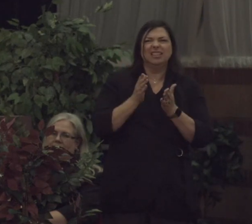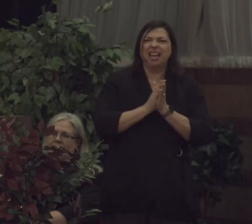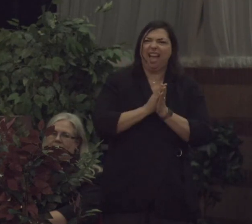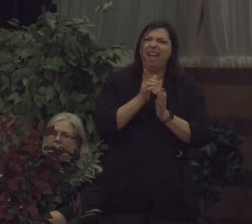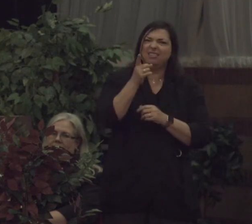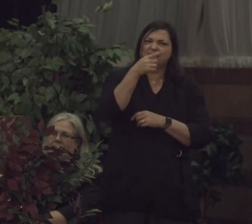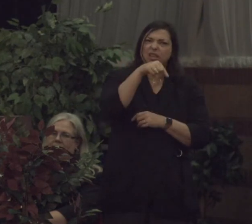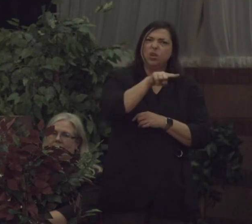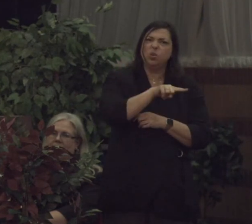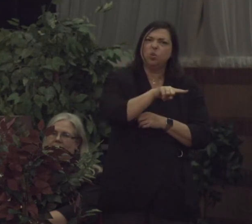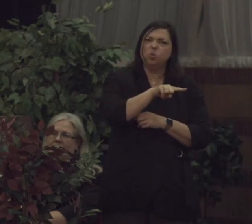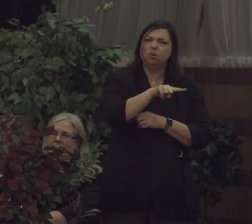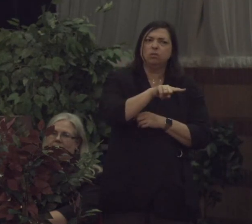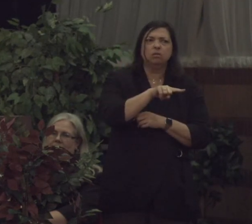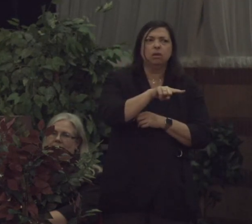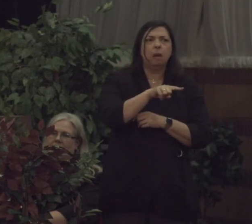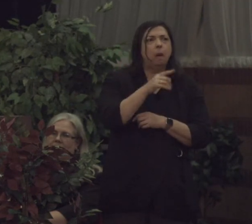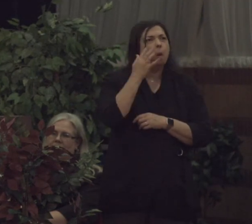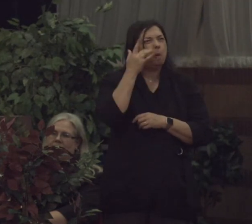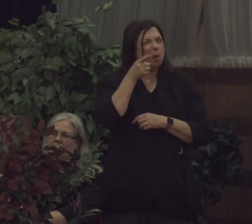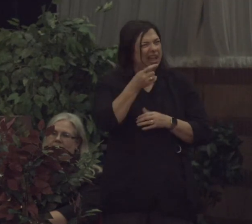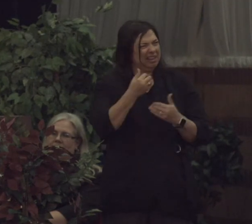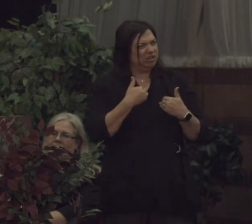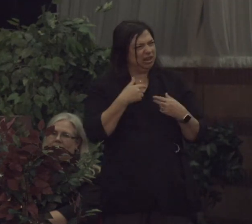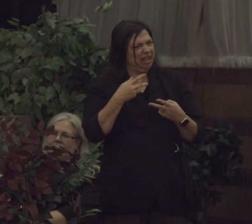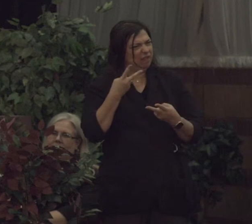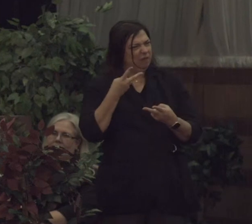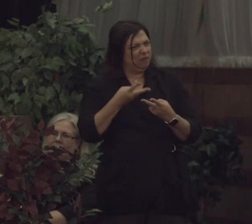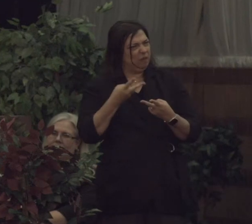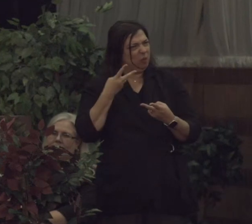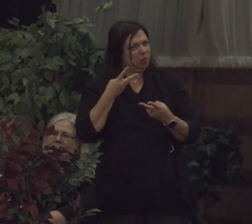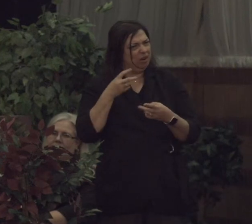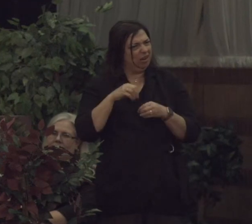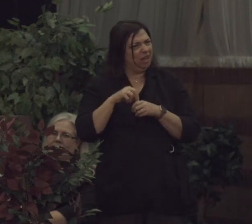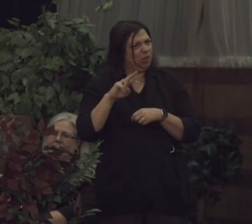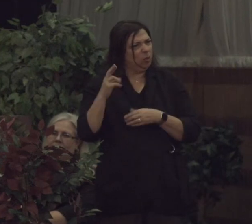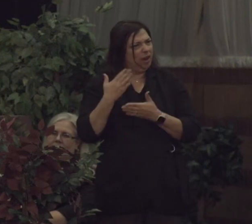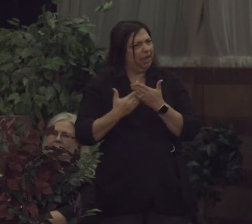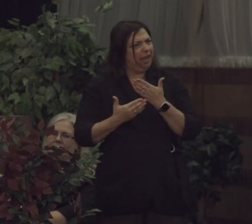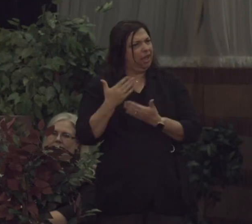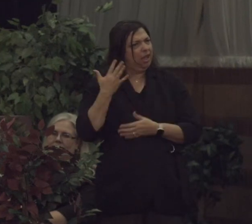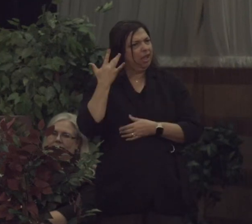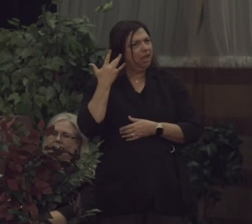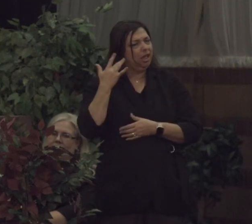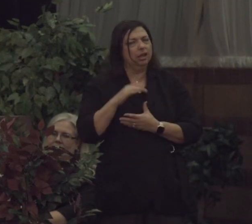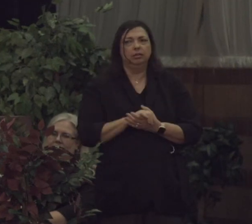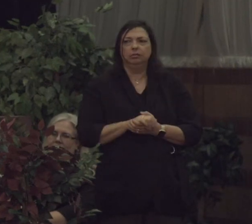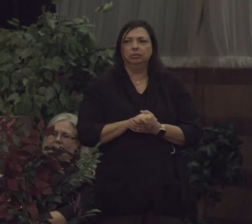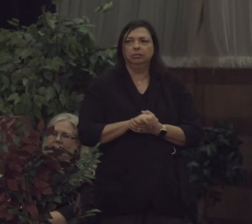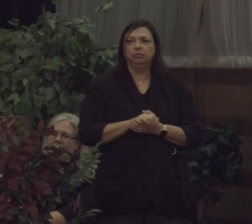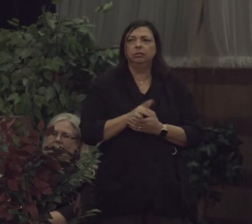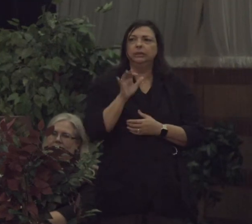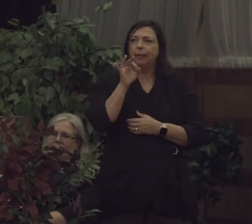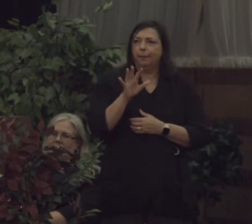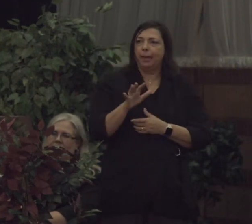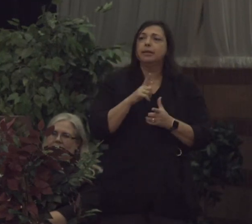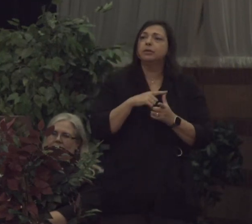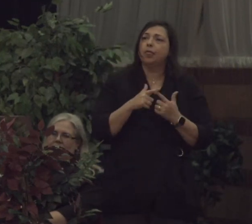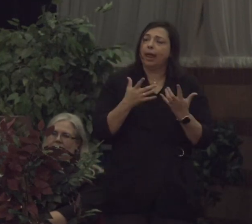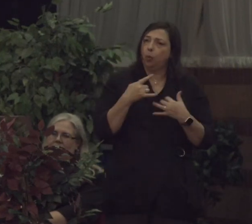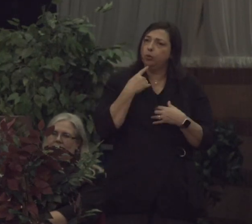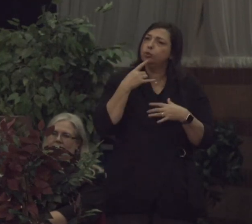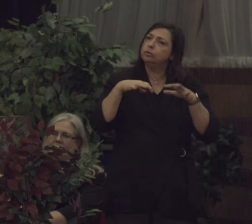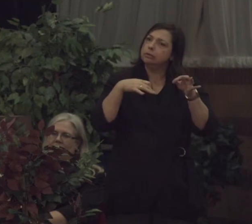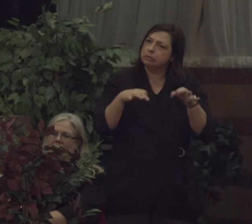you, why does she have a fork in her right hand? Pastor, then I want you to tell them,